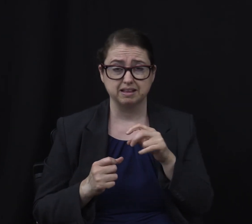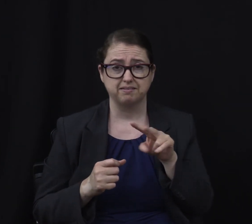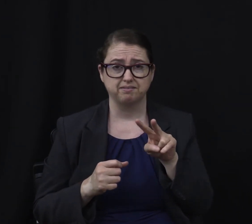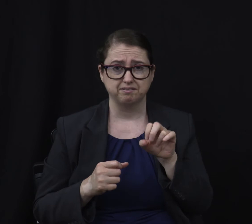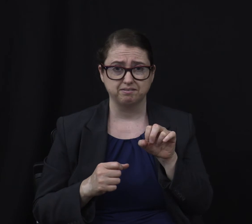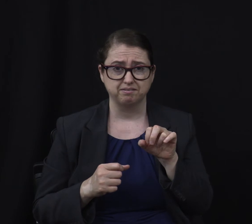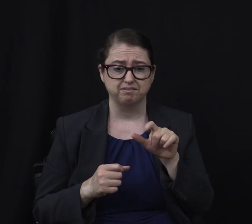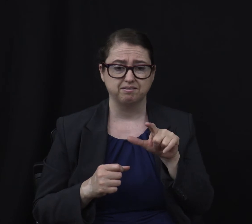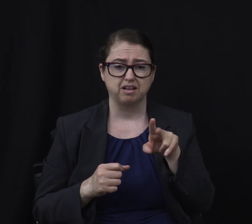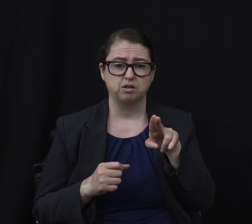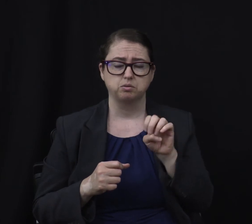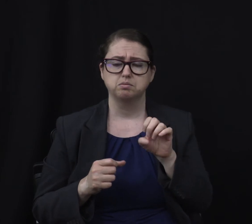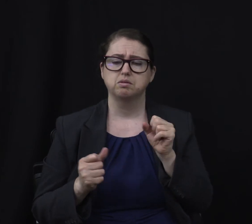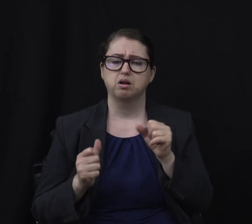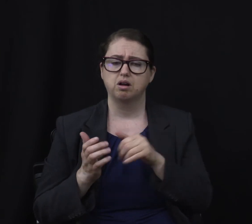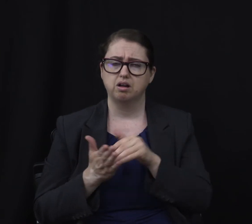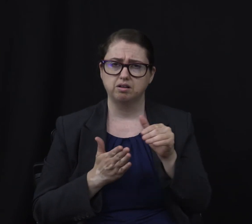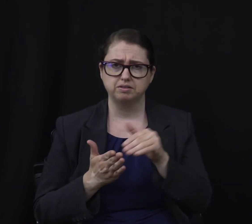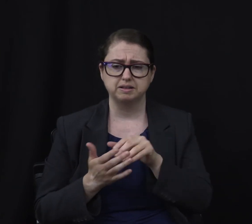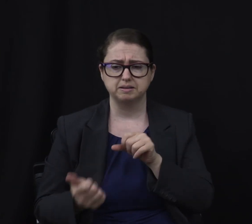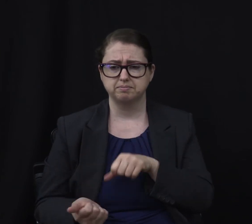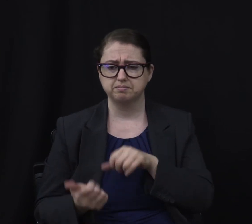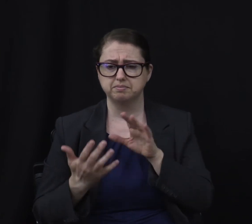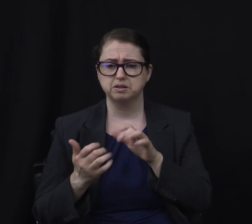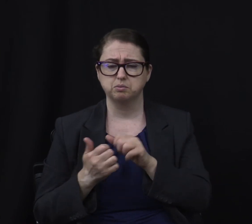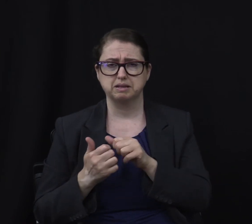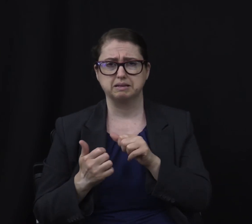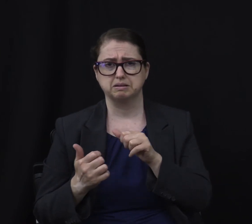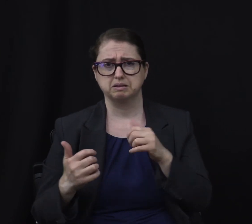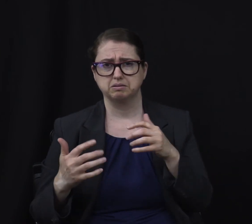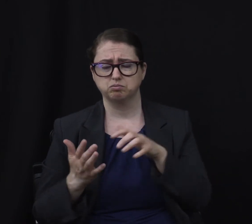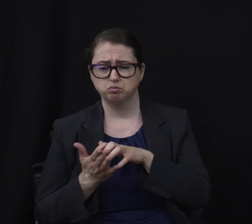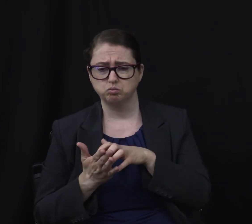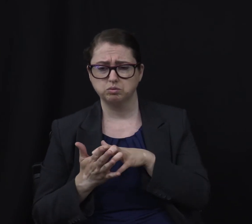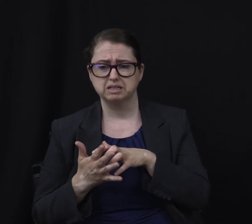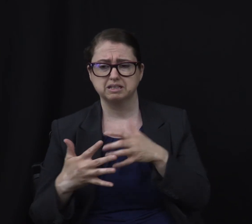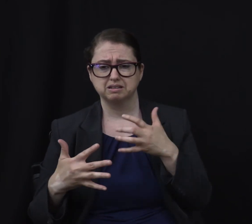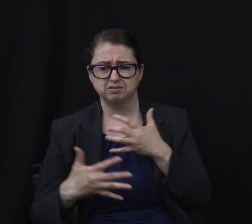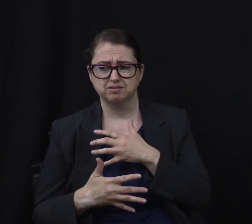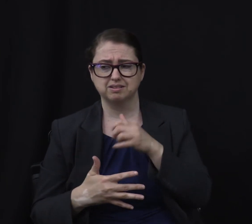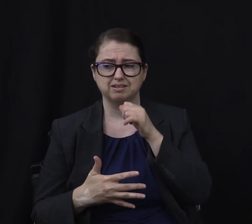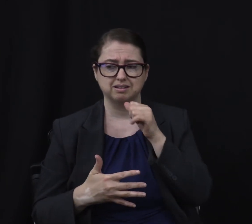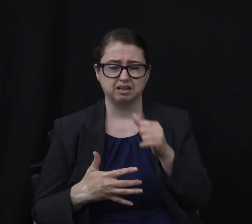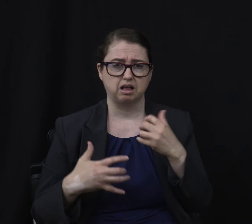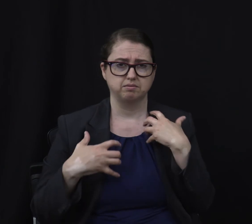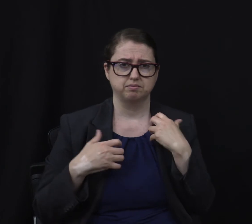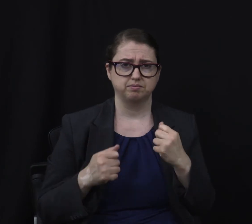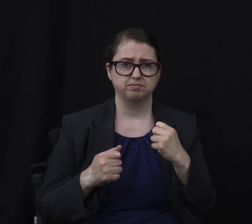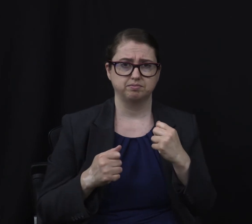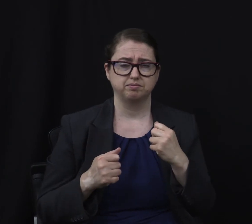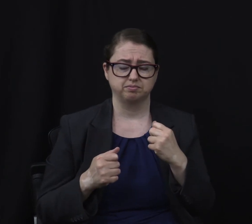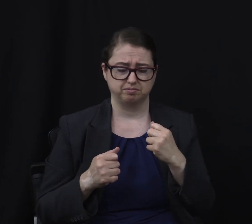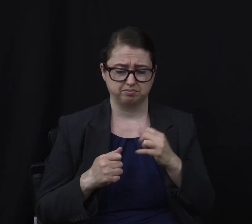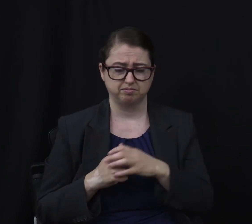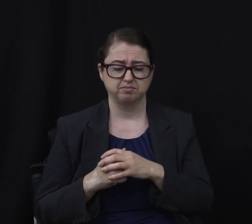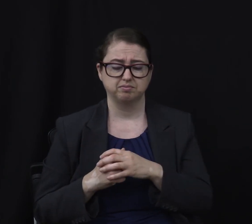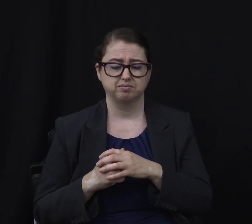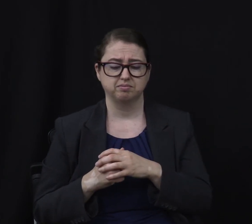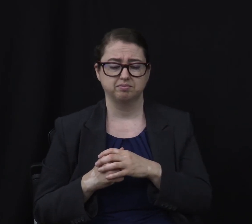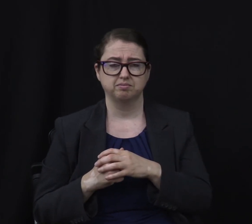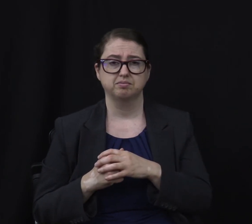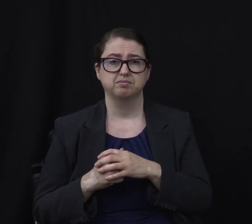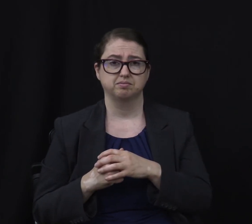courage. Spine and spirit traded for peace and